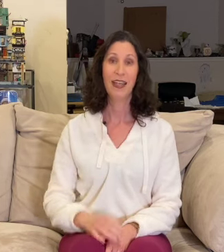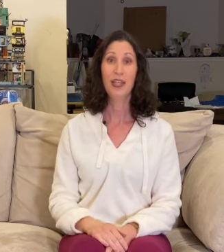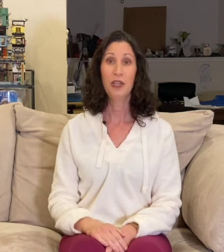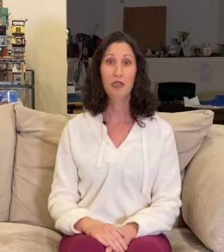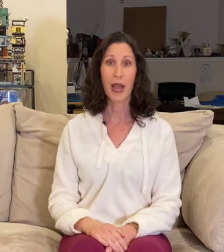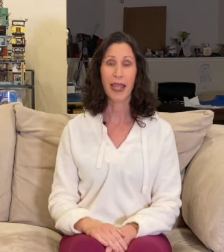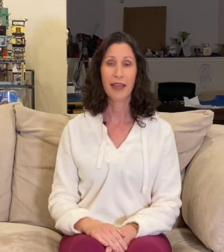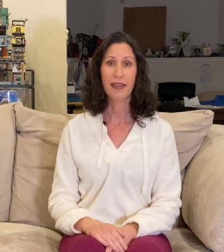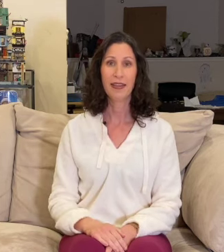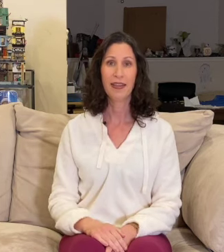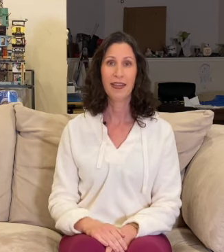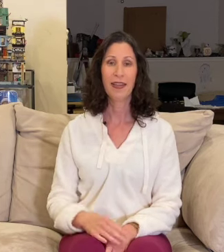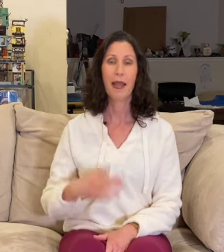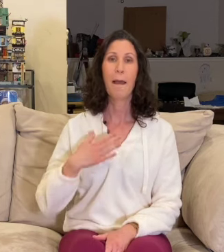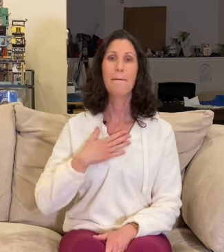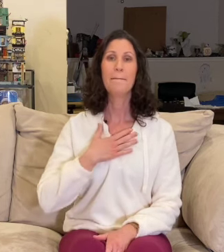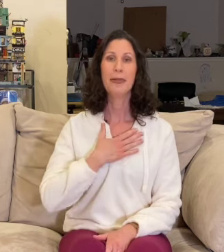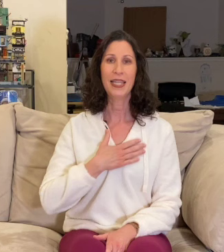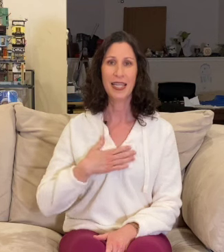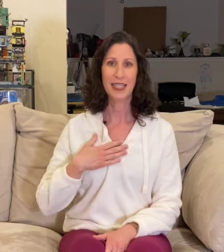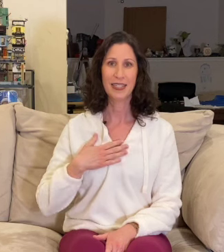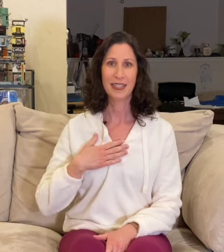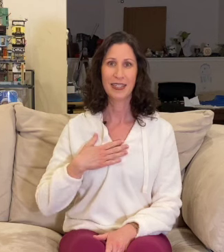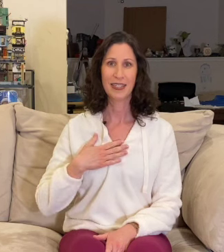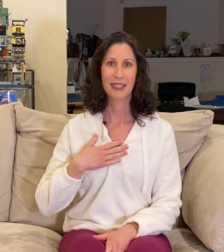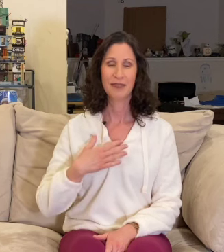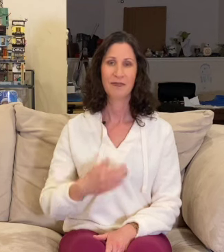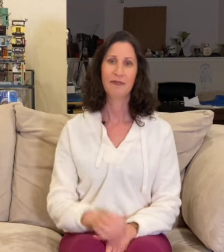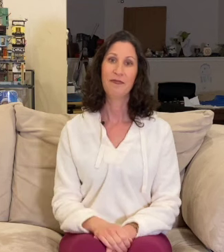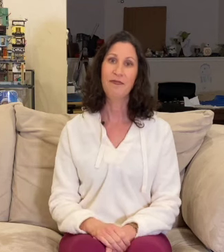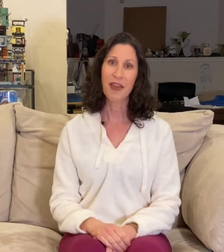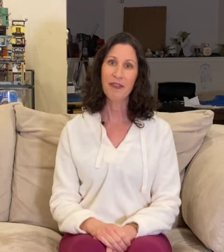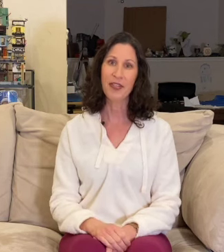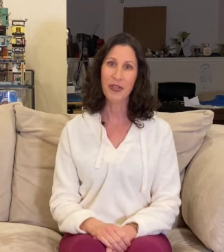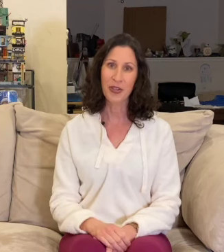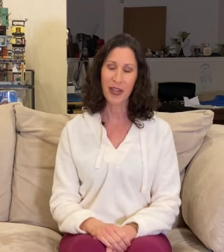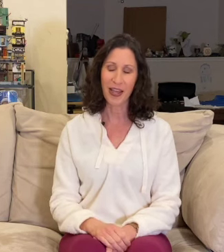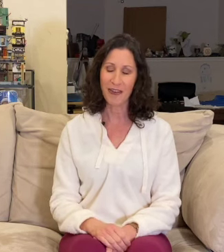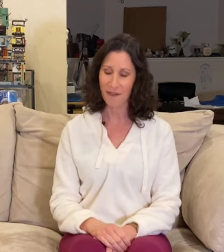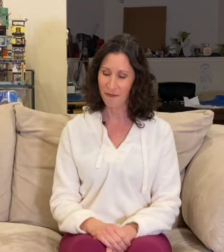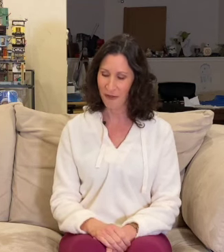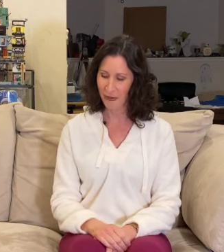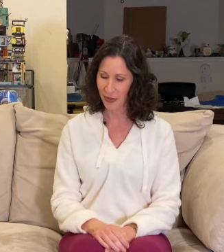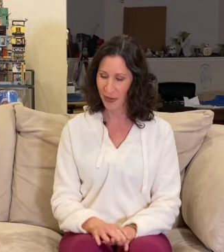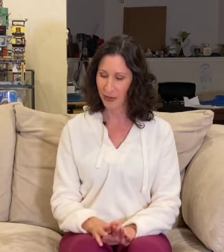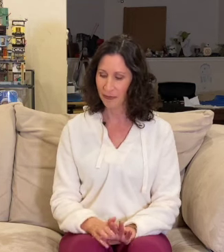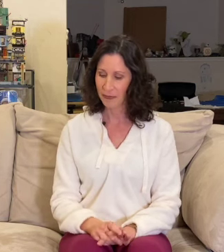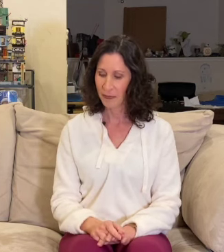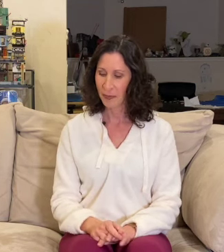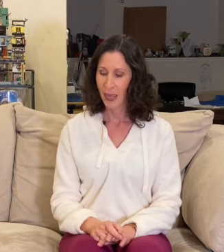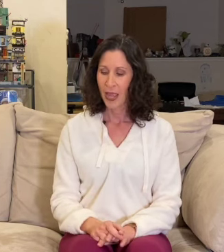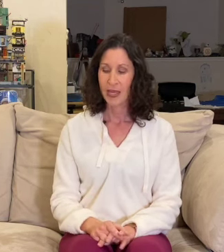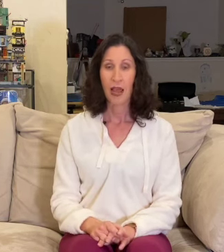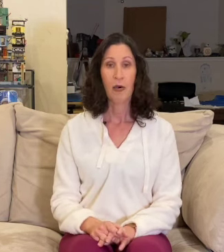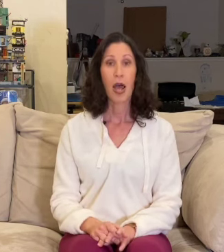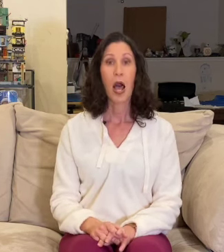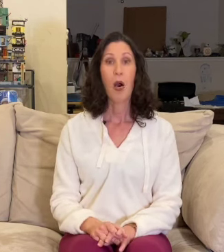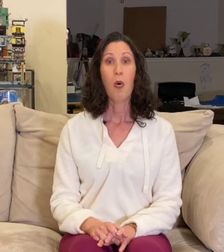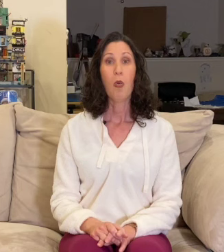You try it. Please. Very good, very good. Now,